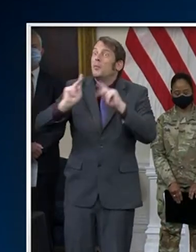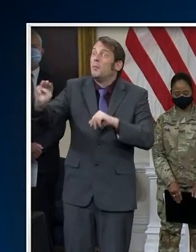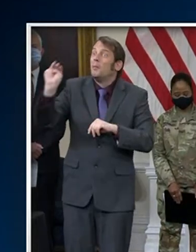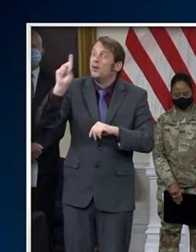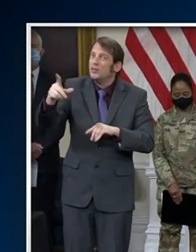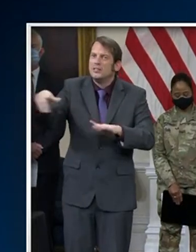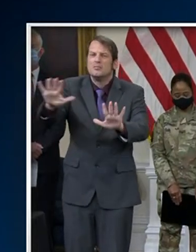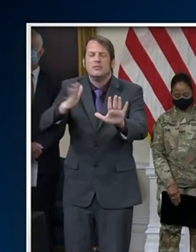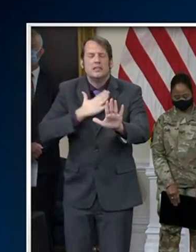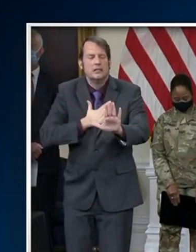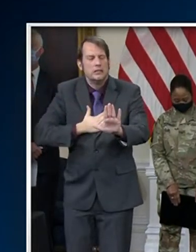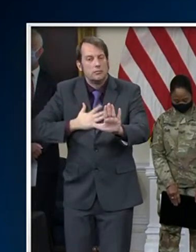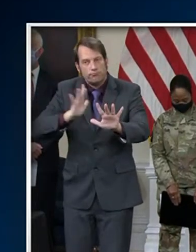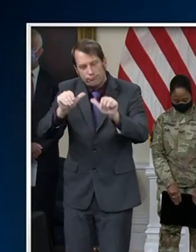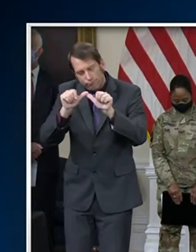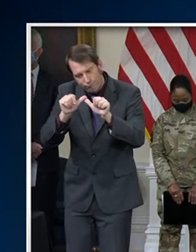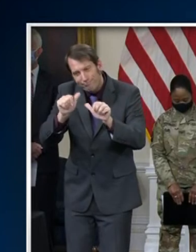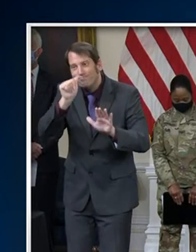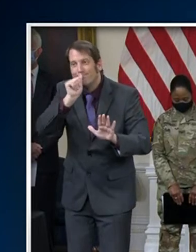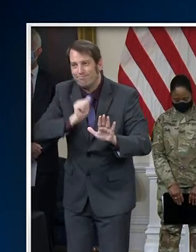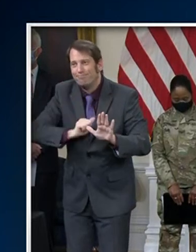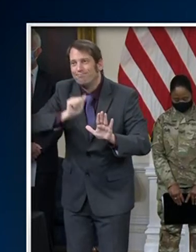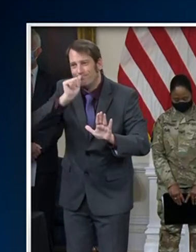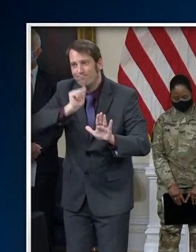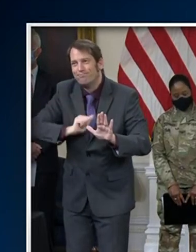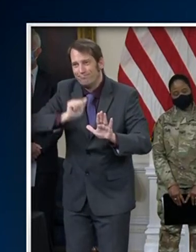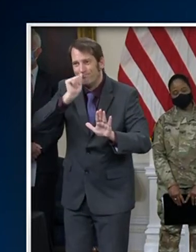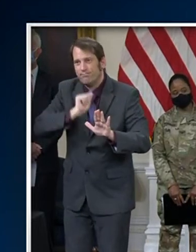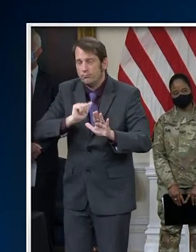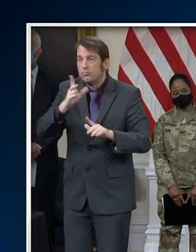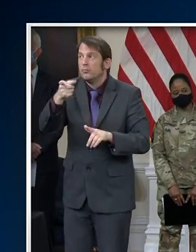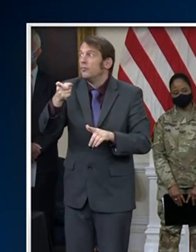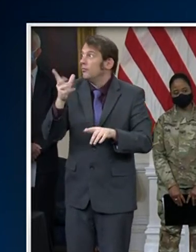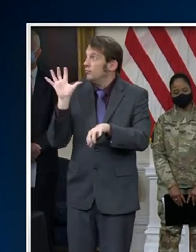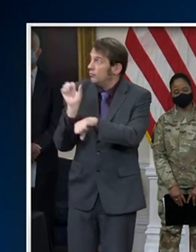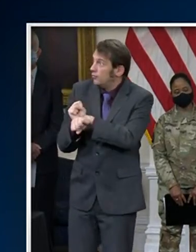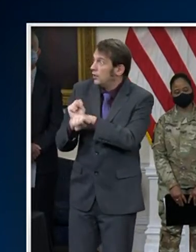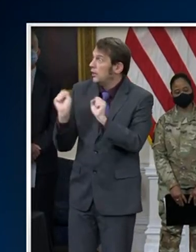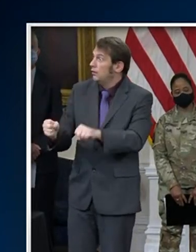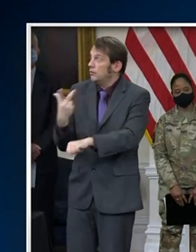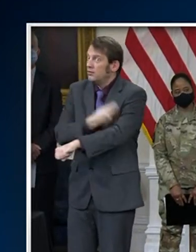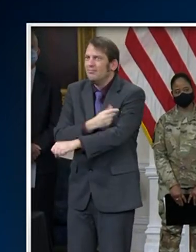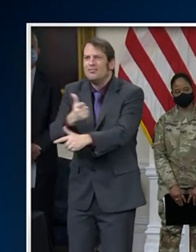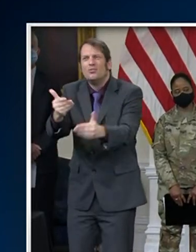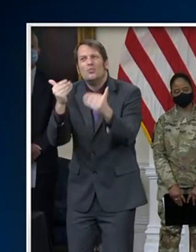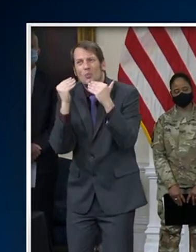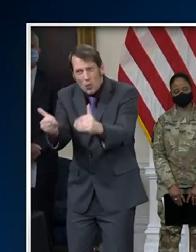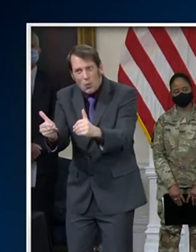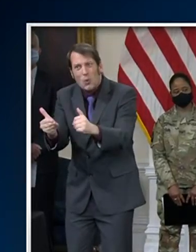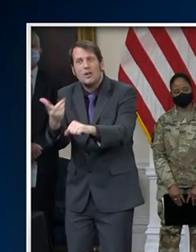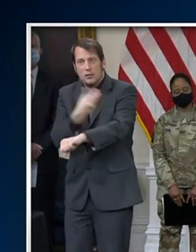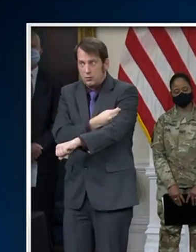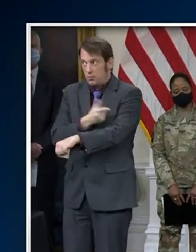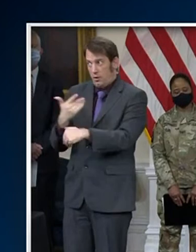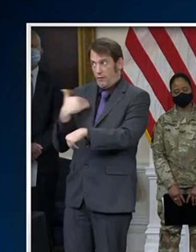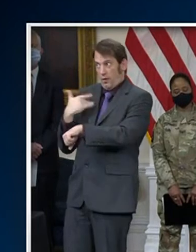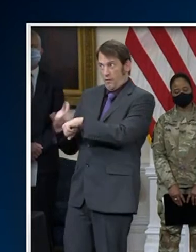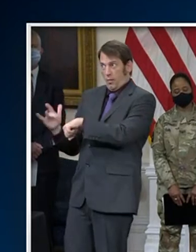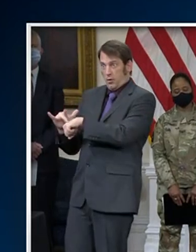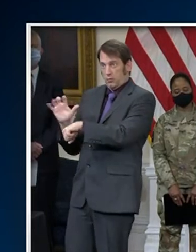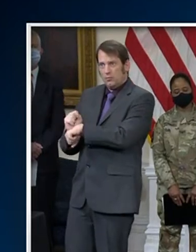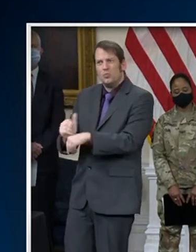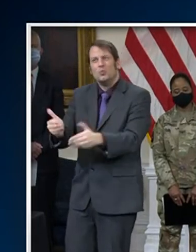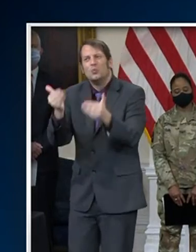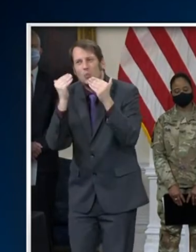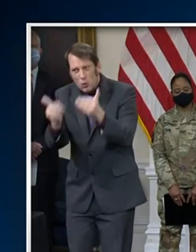patient and to please take the vaccine as soon as one becomes available to you, so that we can keep